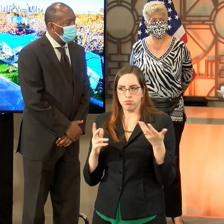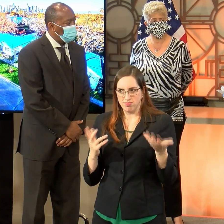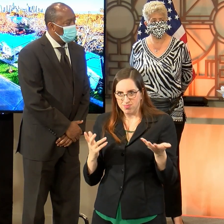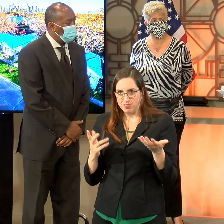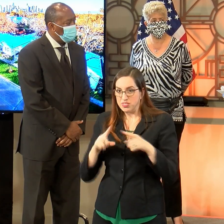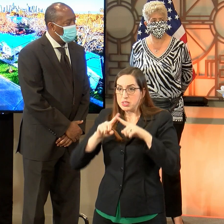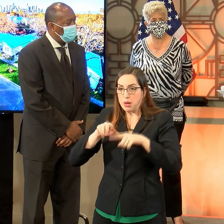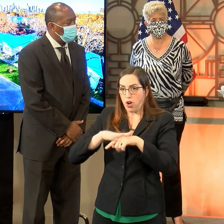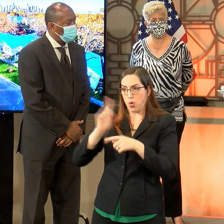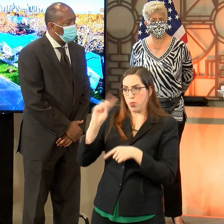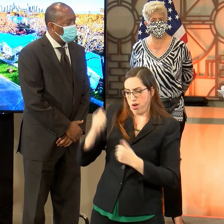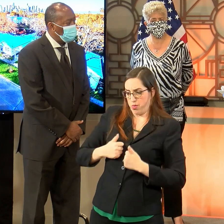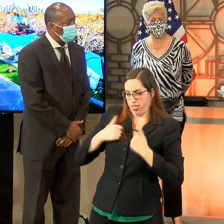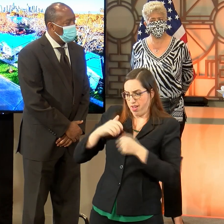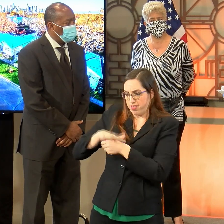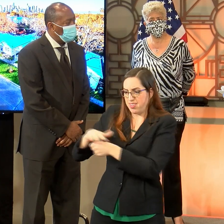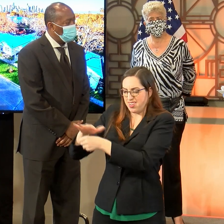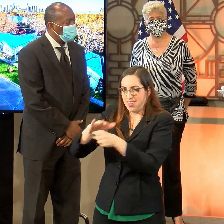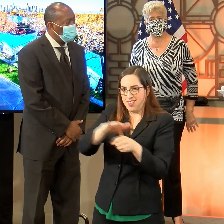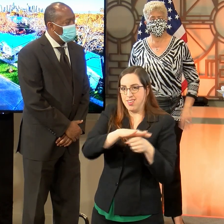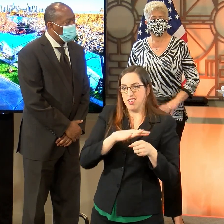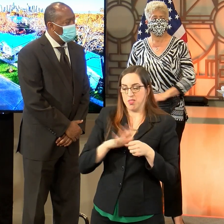depending on where you live in the city.